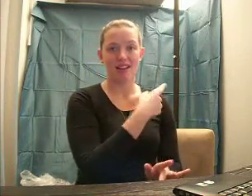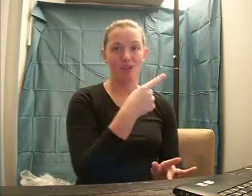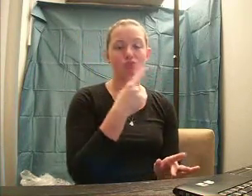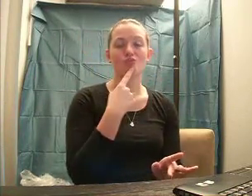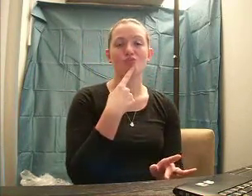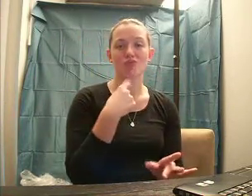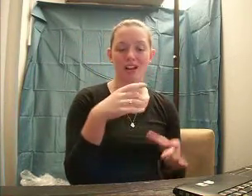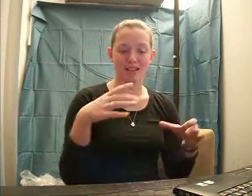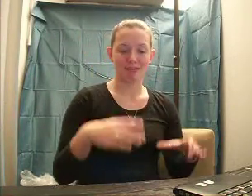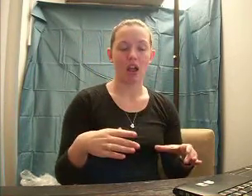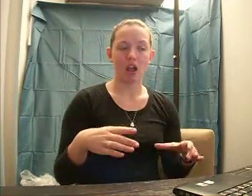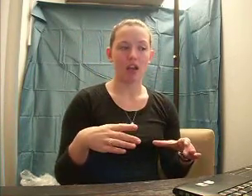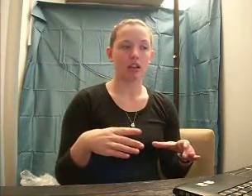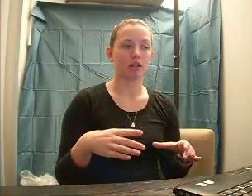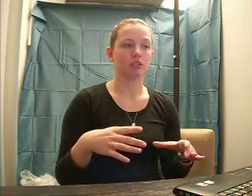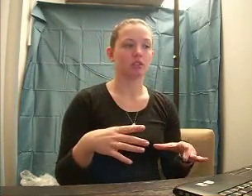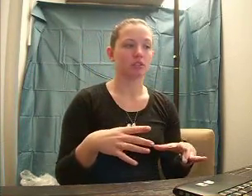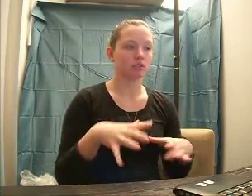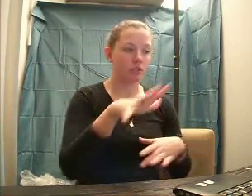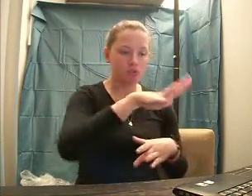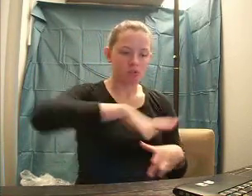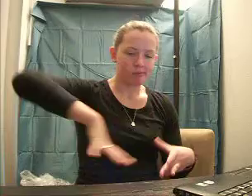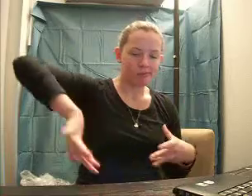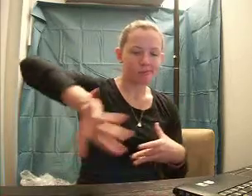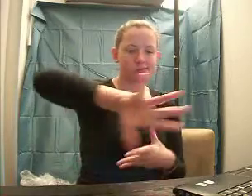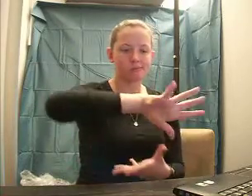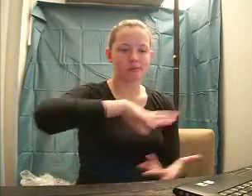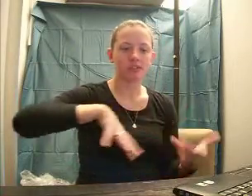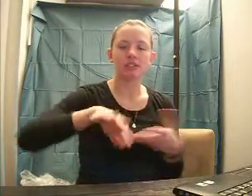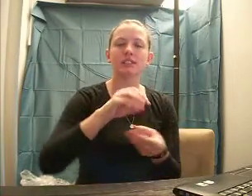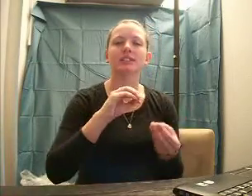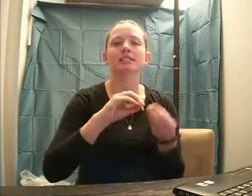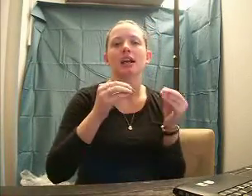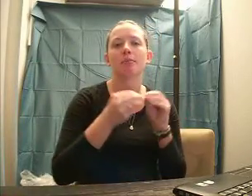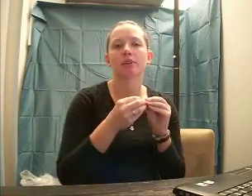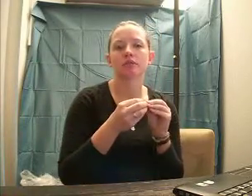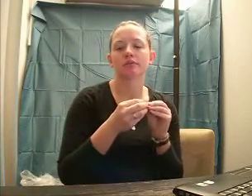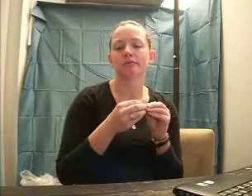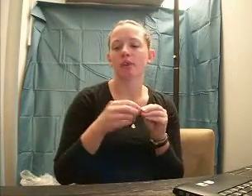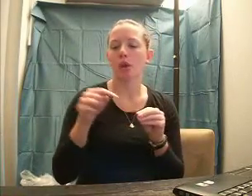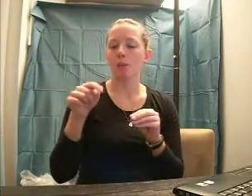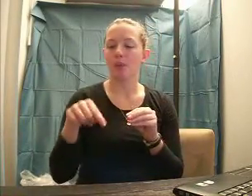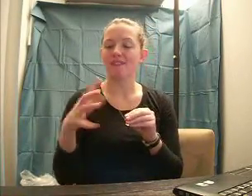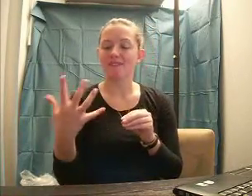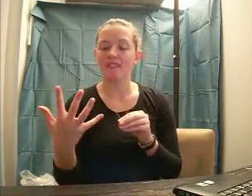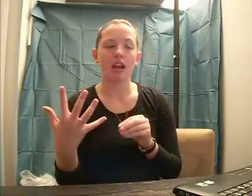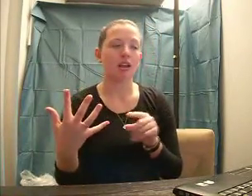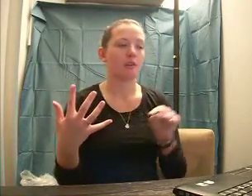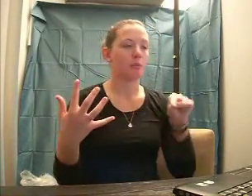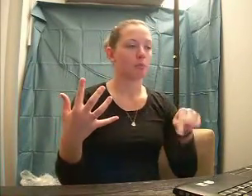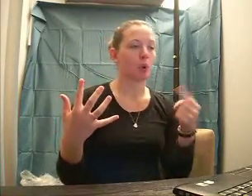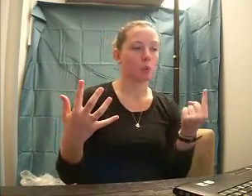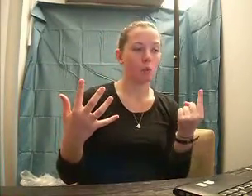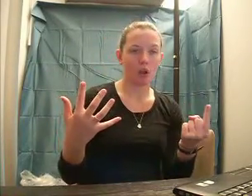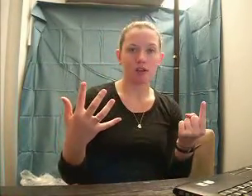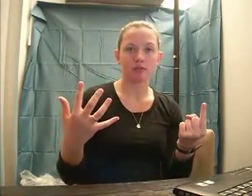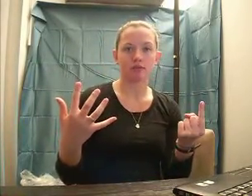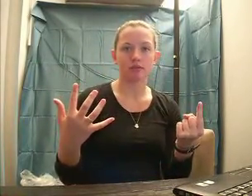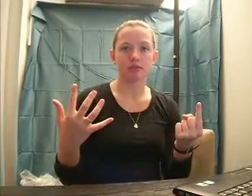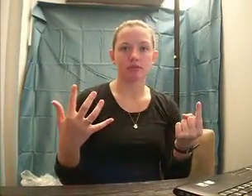it's going to land, shown by that cloud of red, representing numbers between 0.5 and maybe 0.1. That information is available on the current